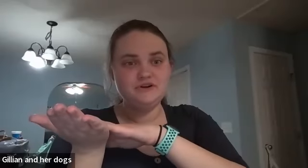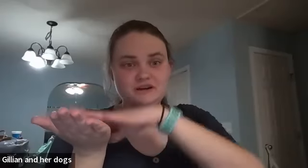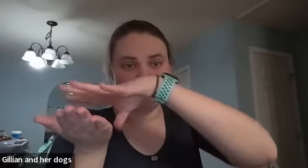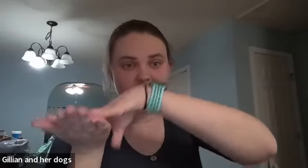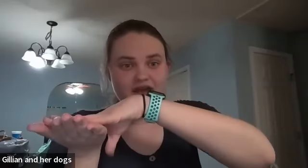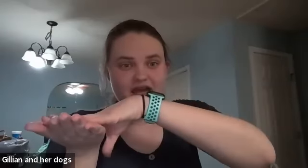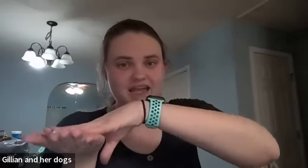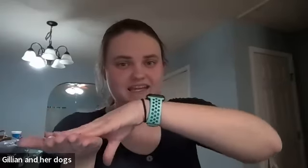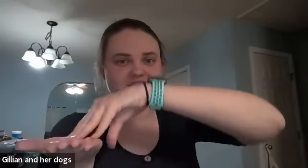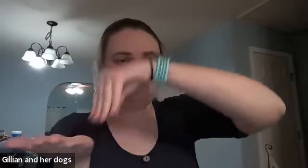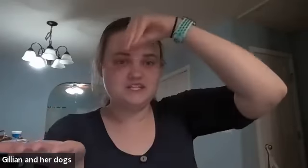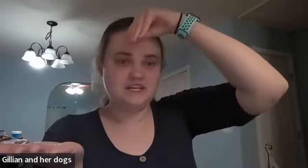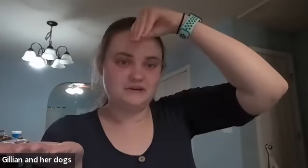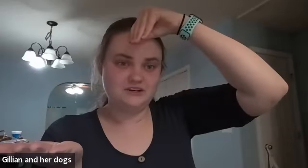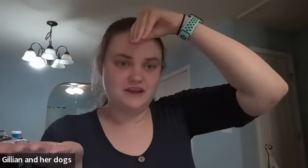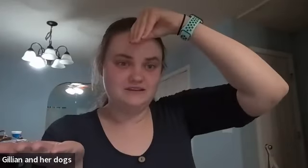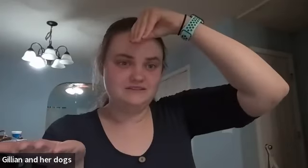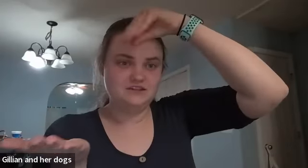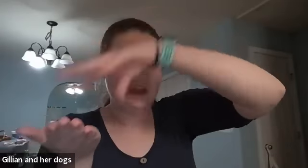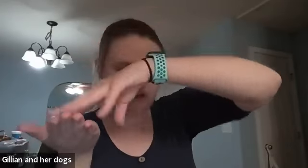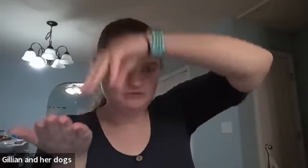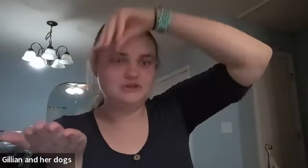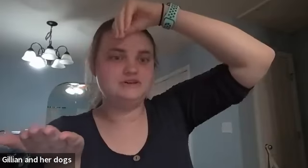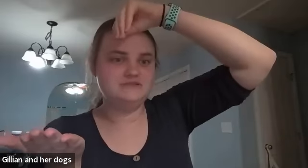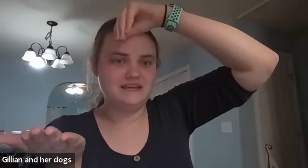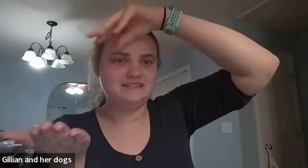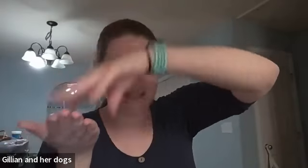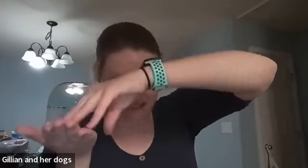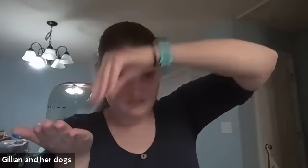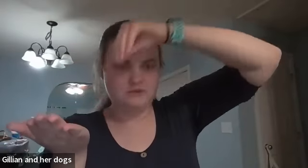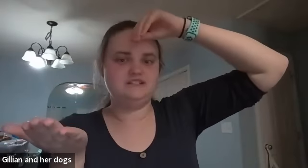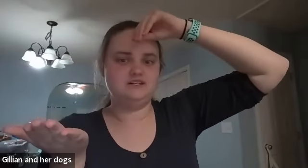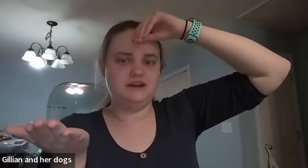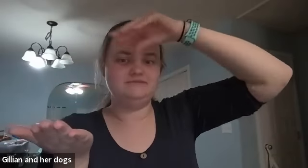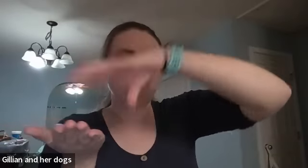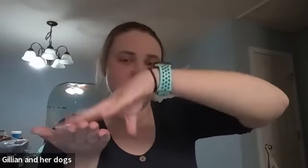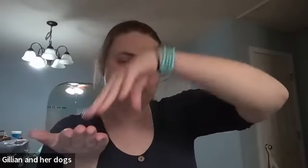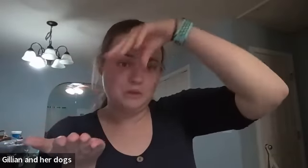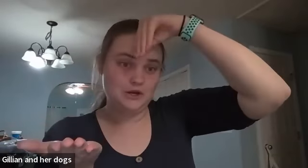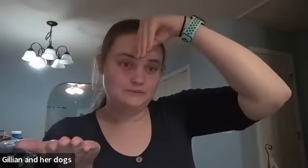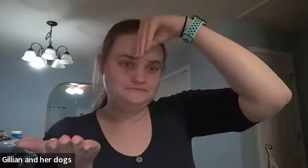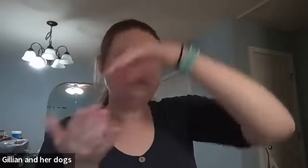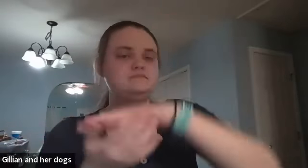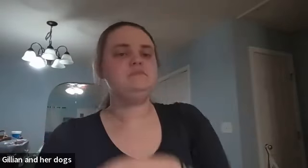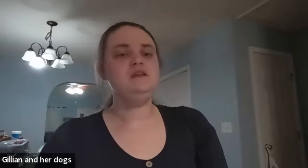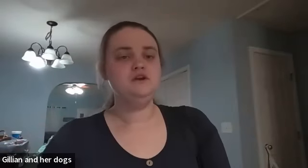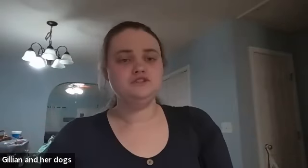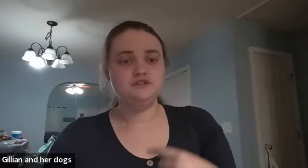and a book and getting the information and going to your head. So like how you learn things is like it's going to your brain. So learn. So you